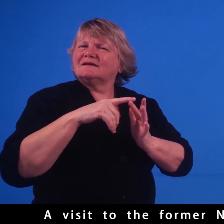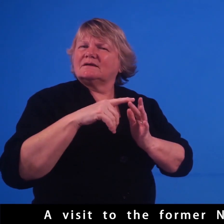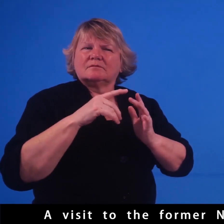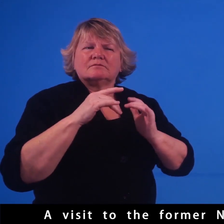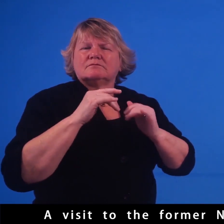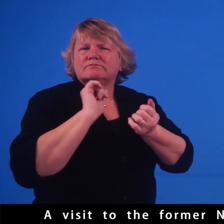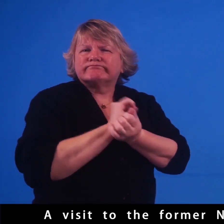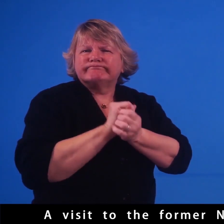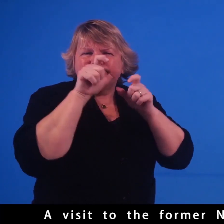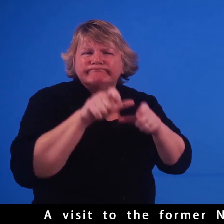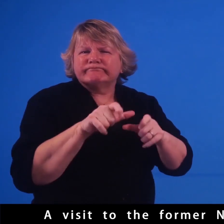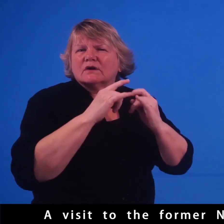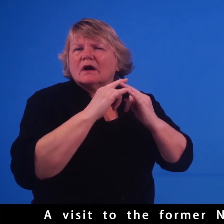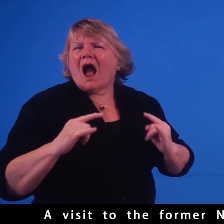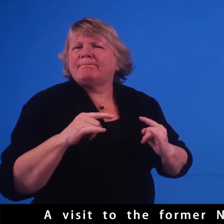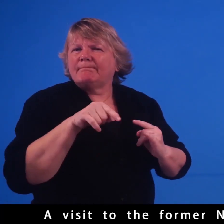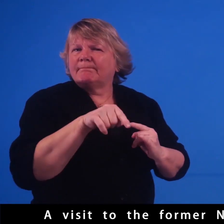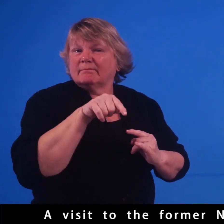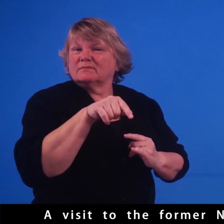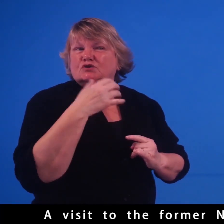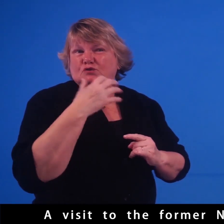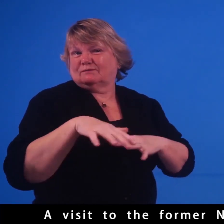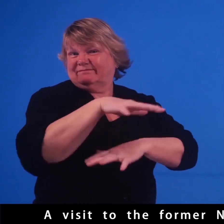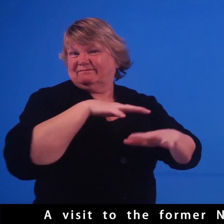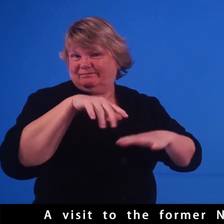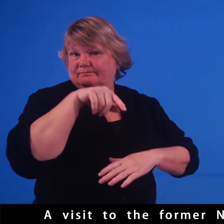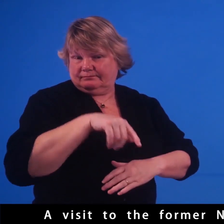a life-changing experience for Bellany.